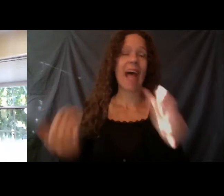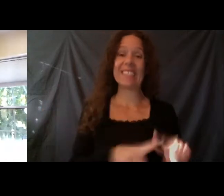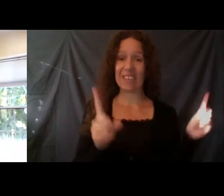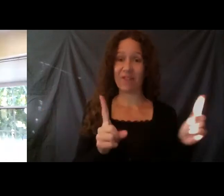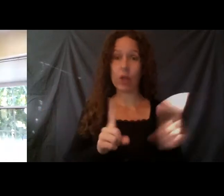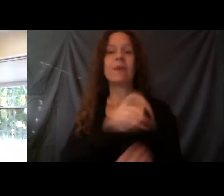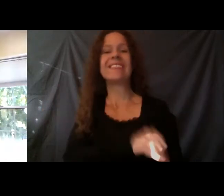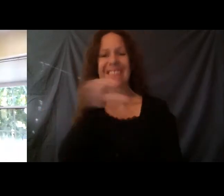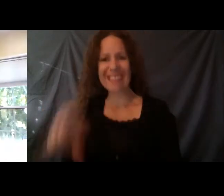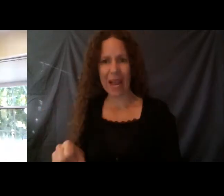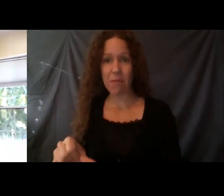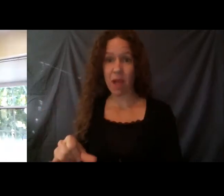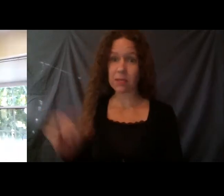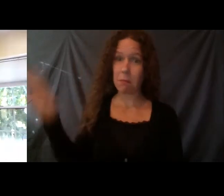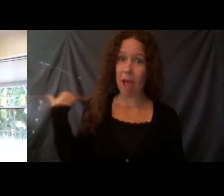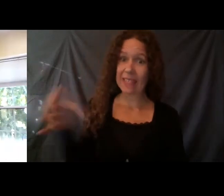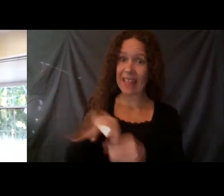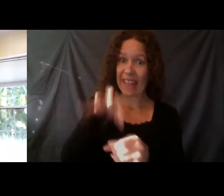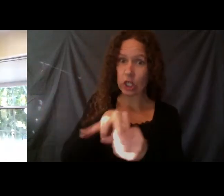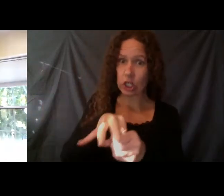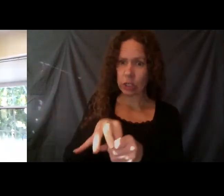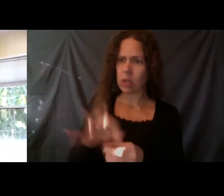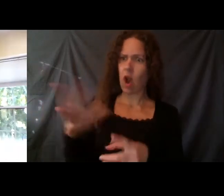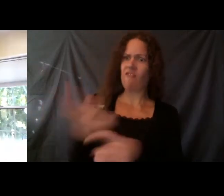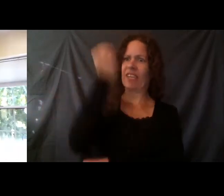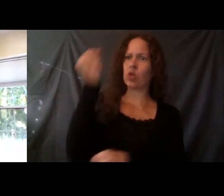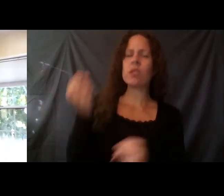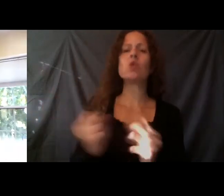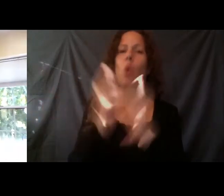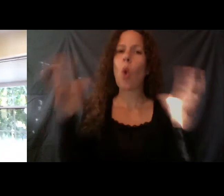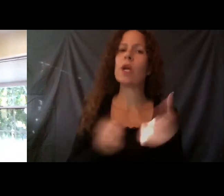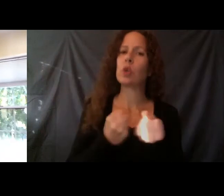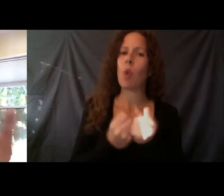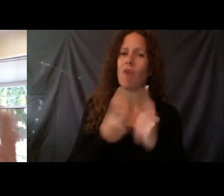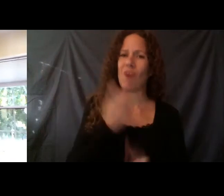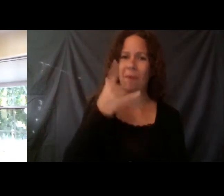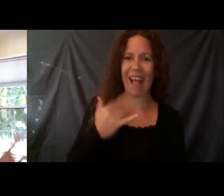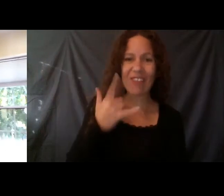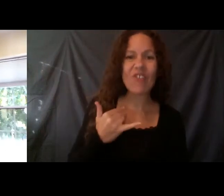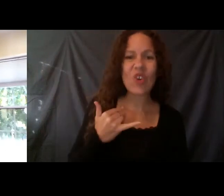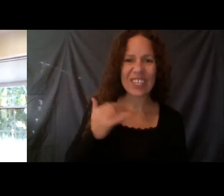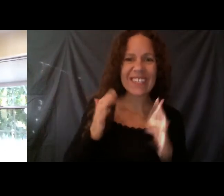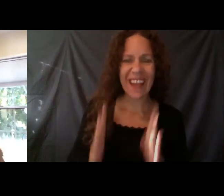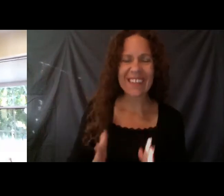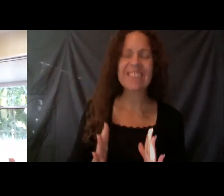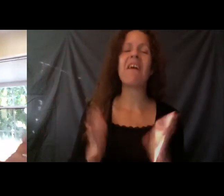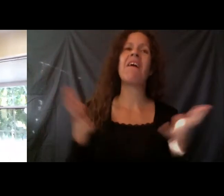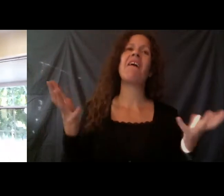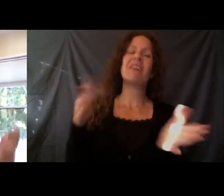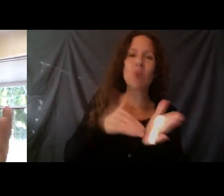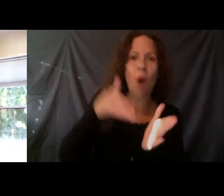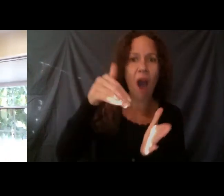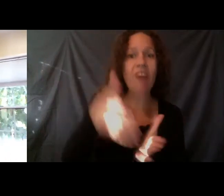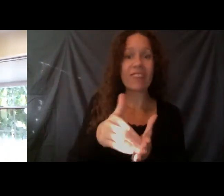past, our victories got enormous support from Californians. So often we have answered the